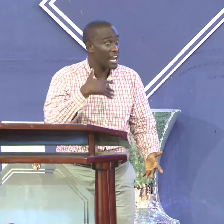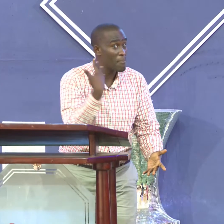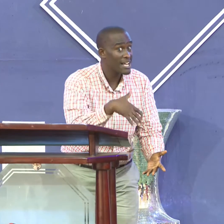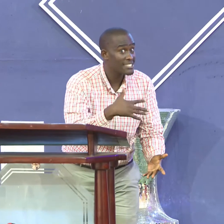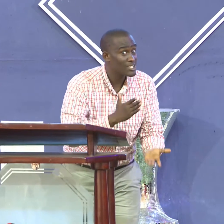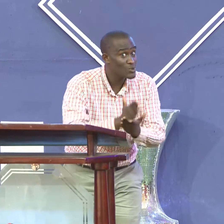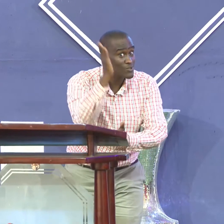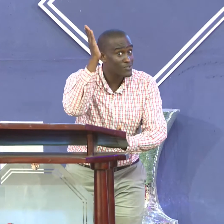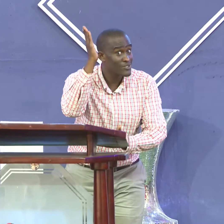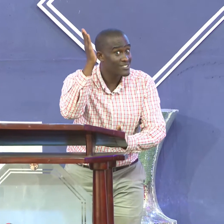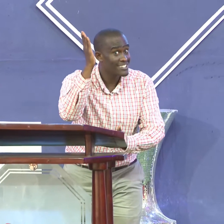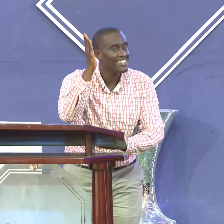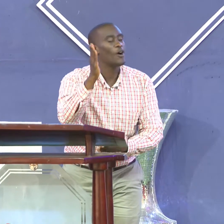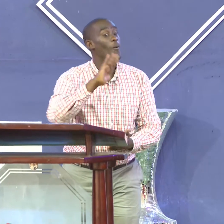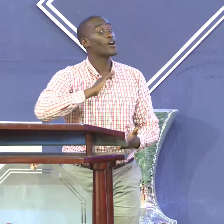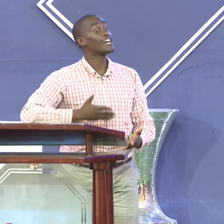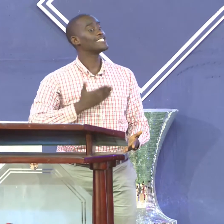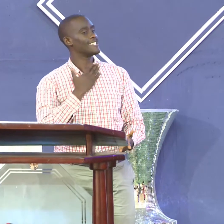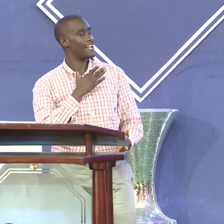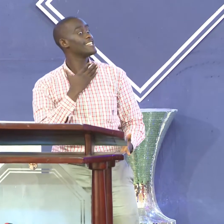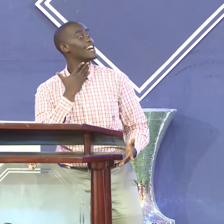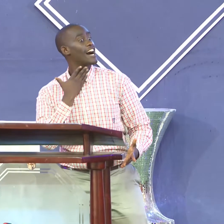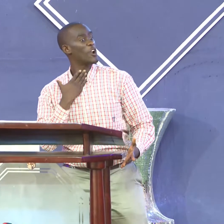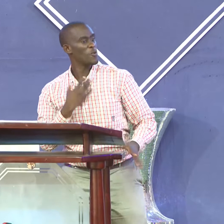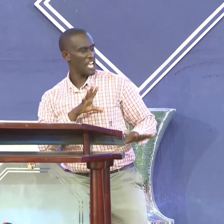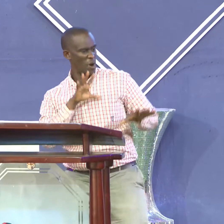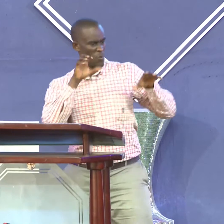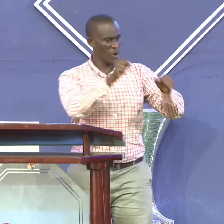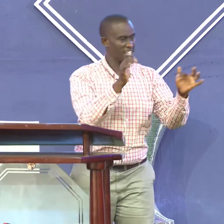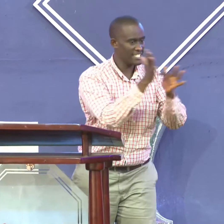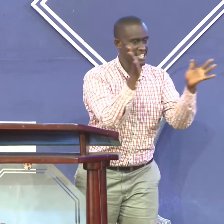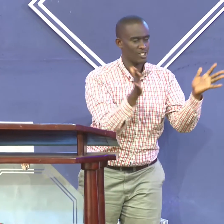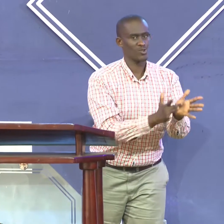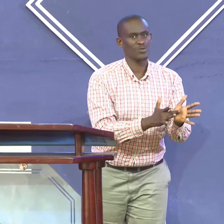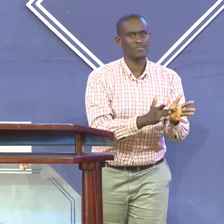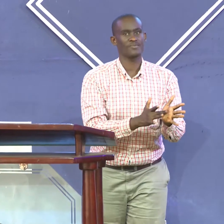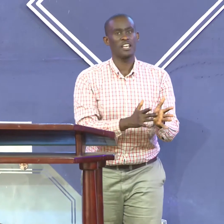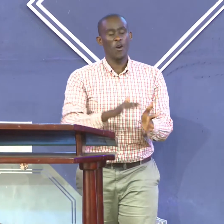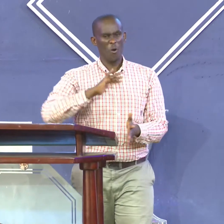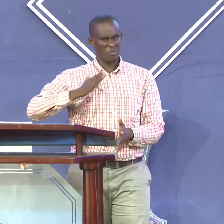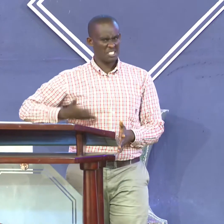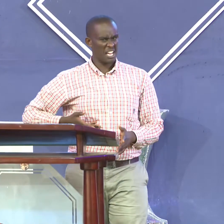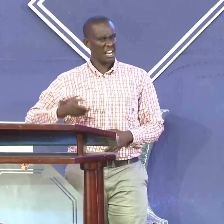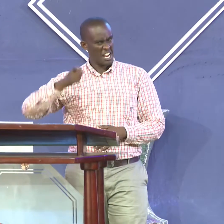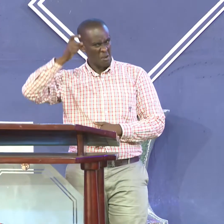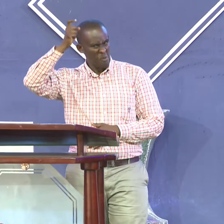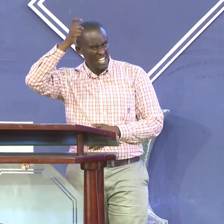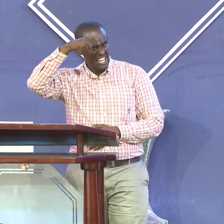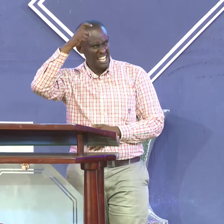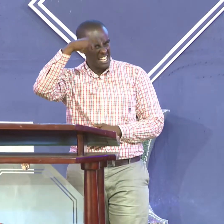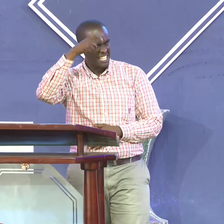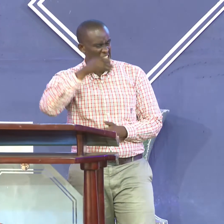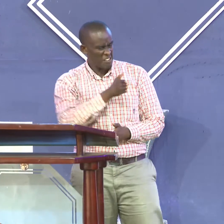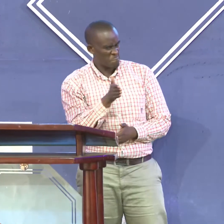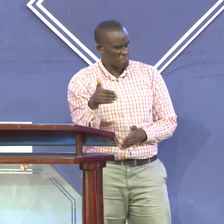think this woman had come for water? Yali anonye Yesu. She had come for Jesus. Yali mukazi mugerengetanya. She was such